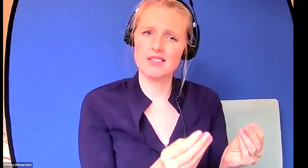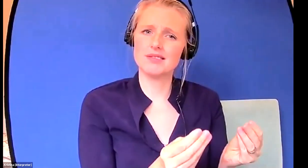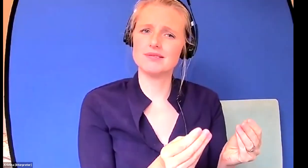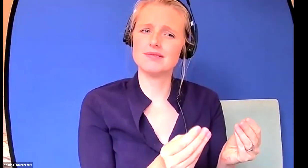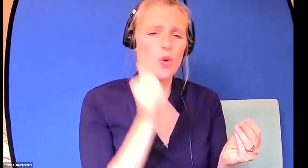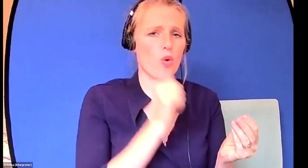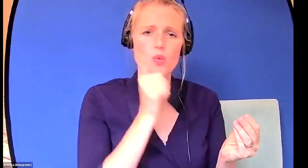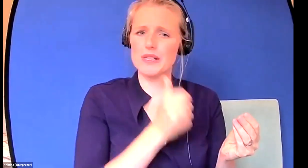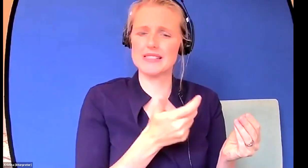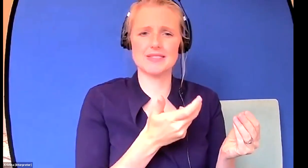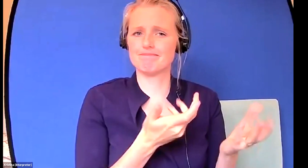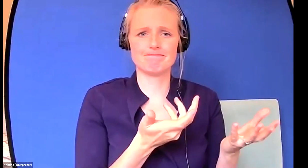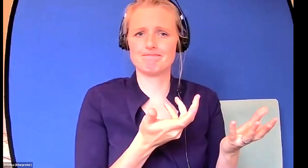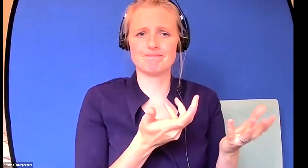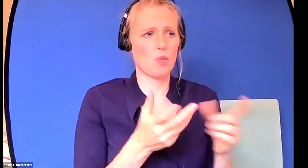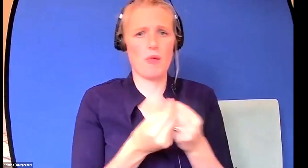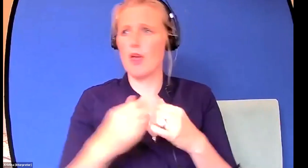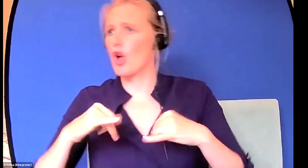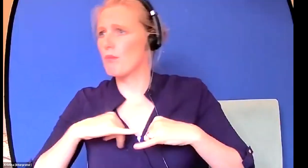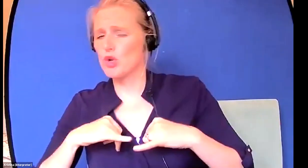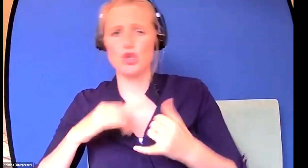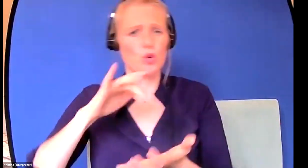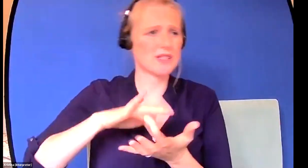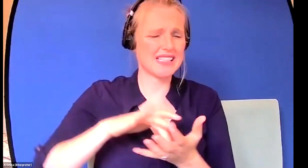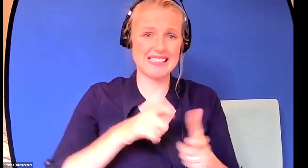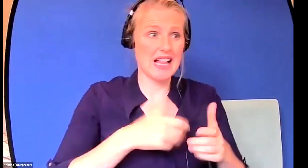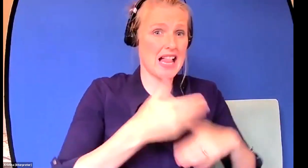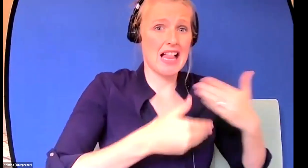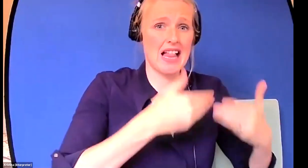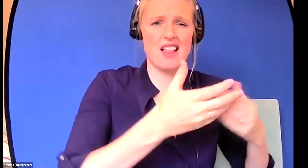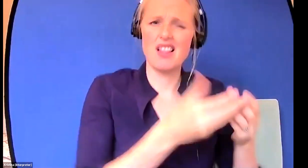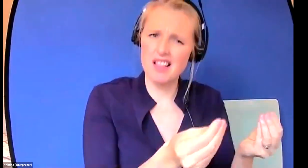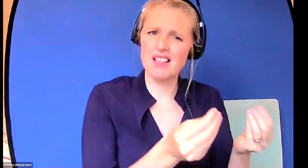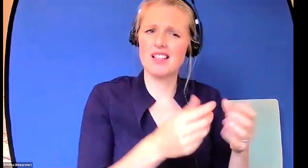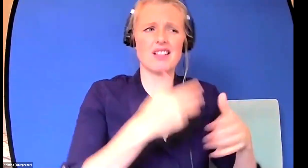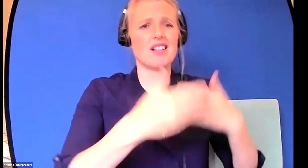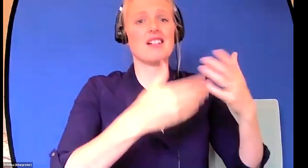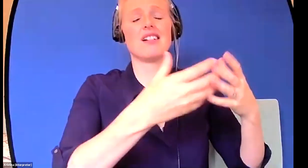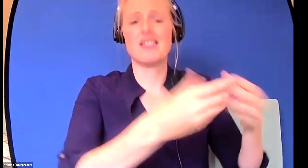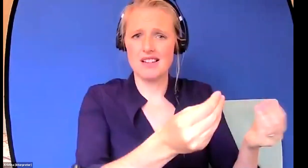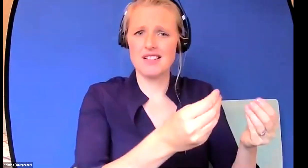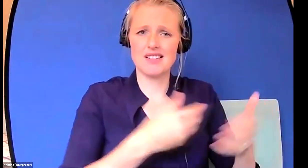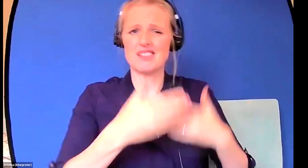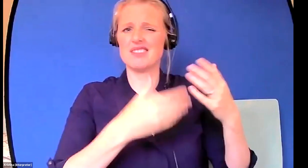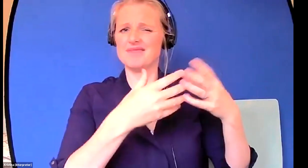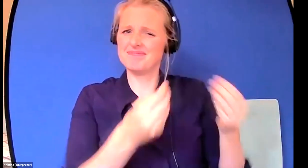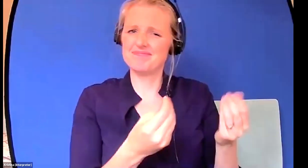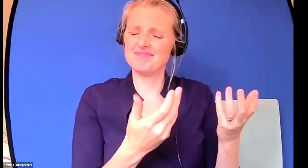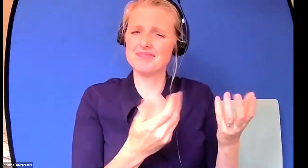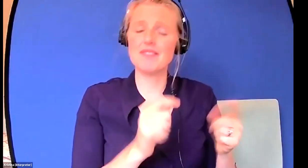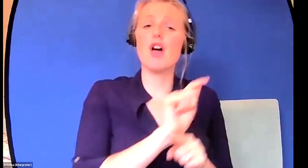core cities or with commercial centres. And even within the metropolises, it was really